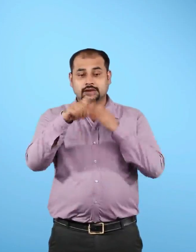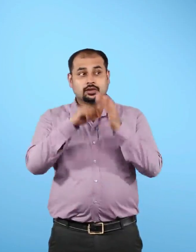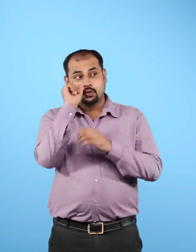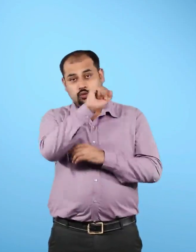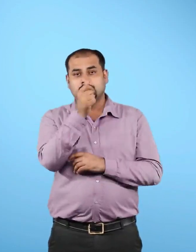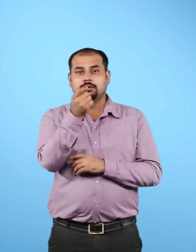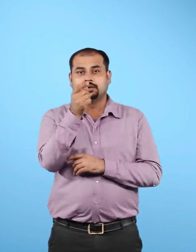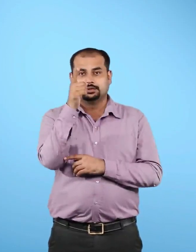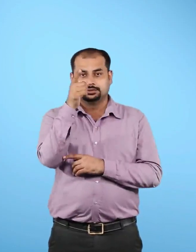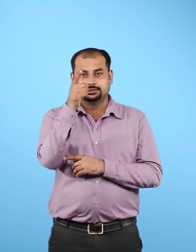Rupee,